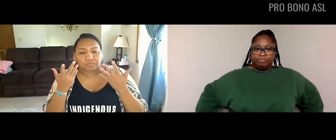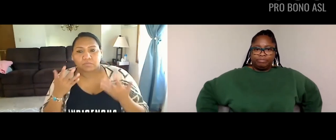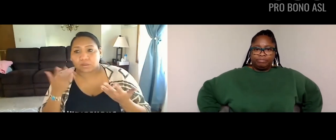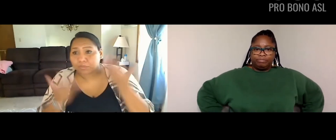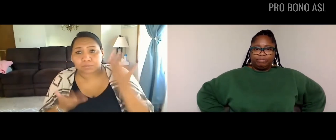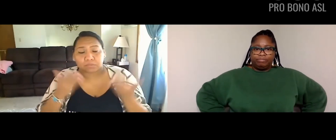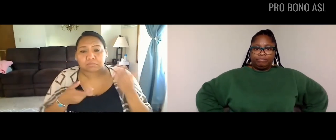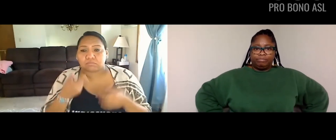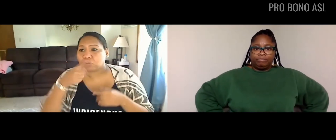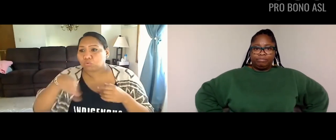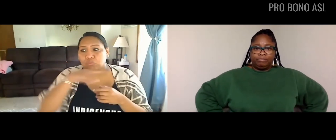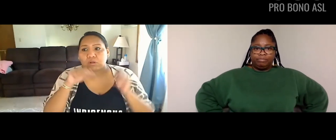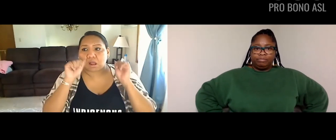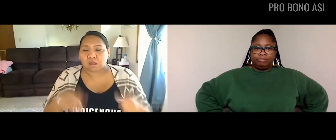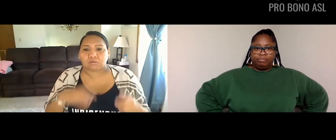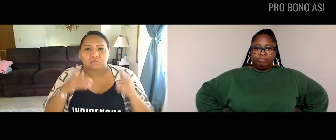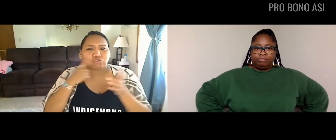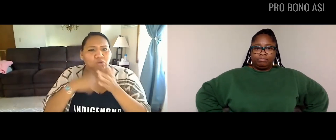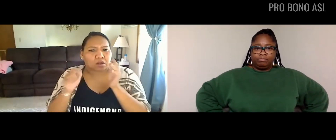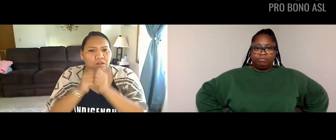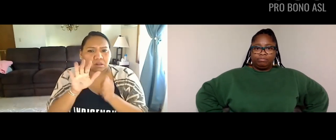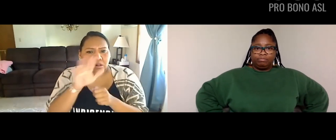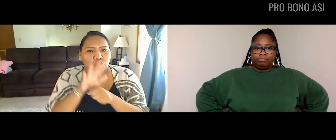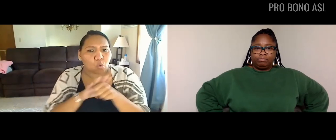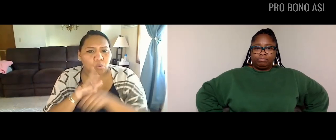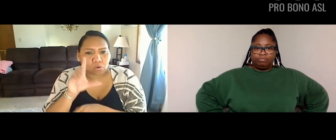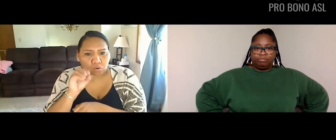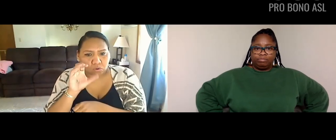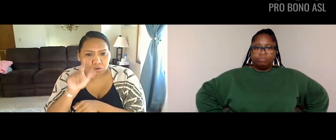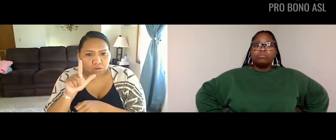we support the Indigenous community at large in general?